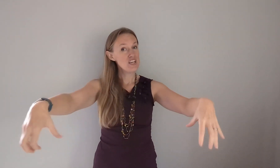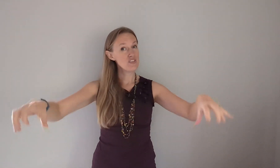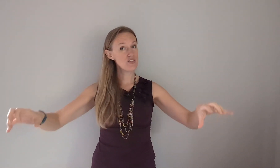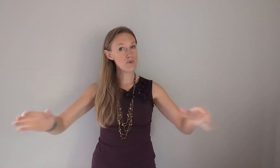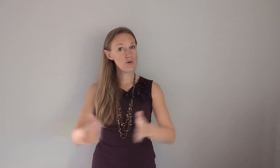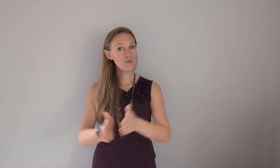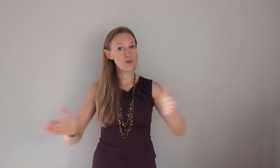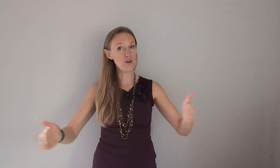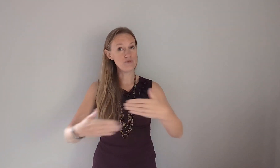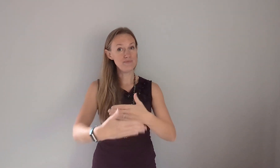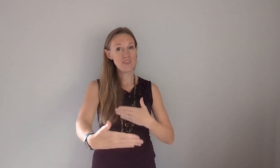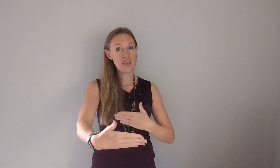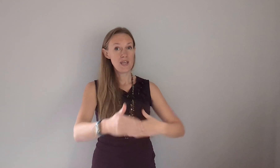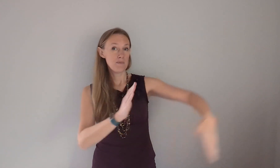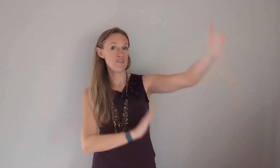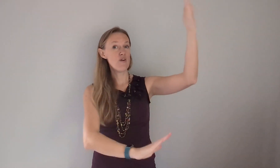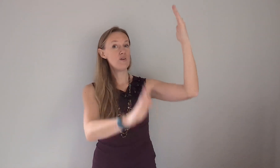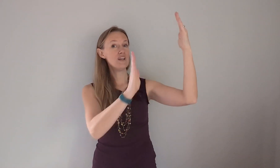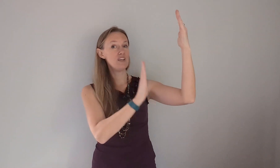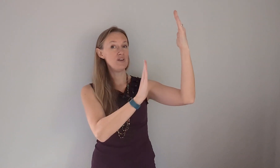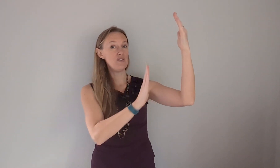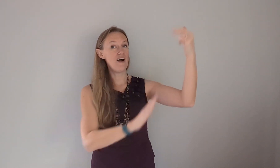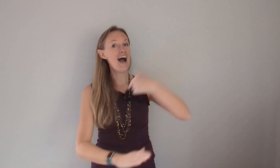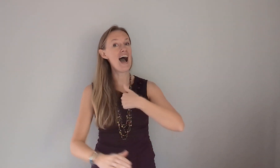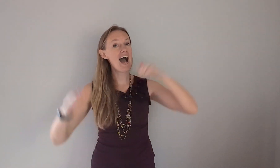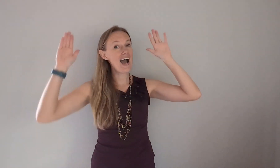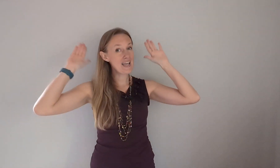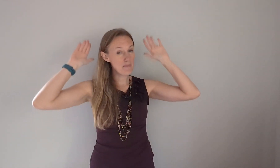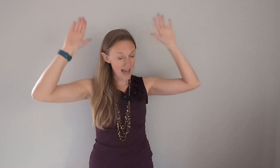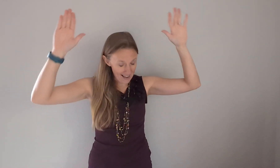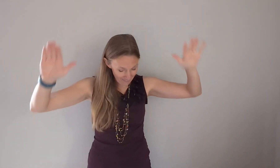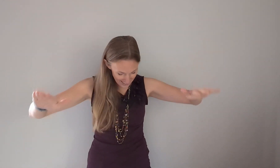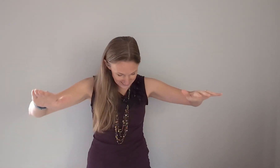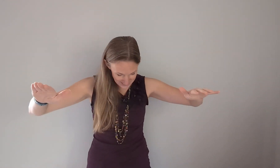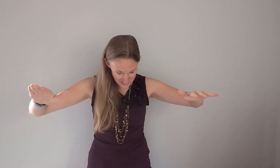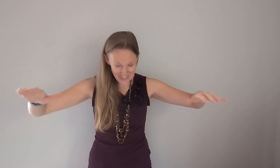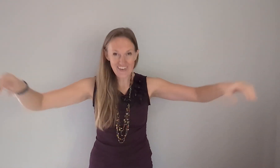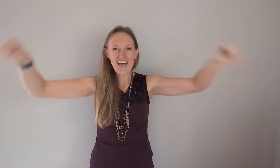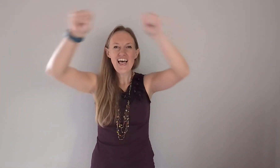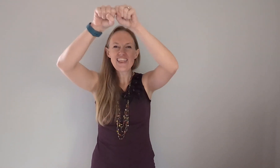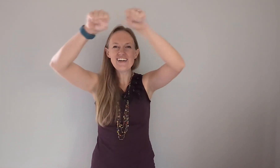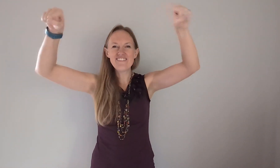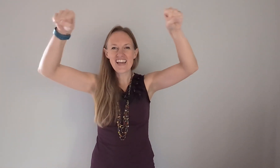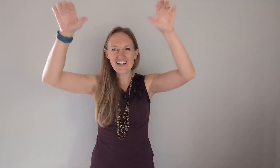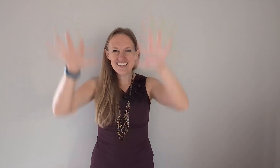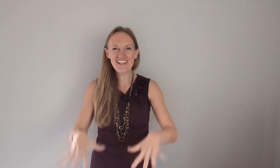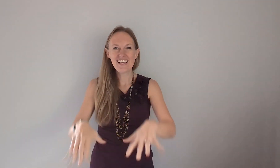the throne room. Before you, I bow. That's 2. The veil